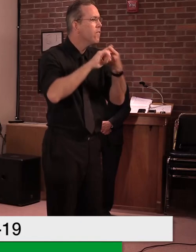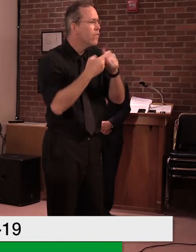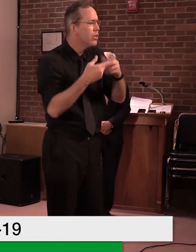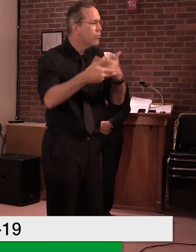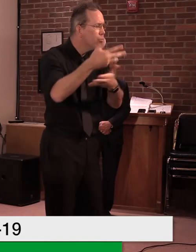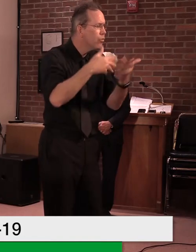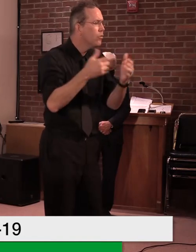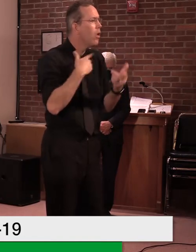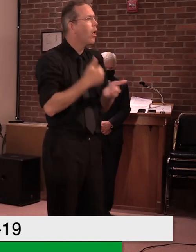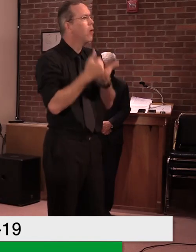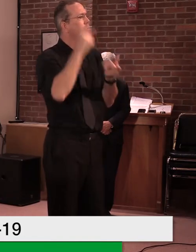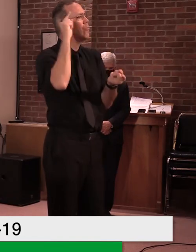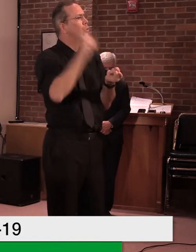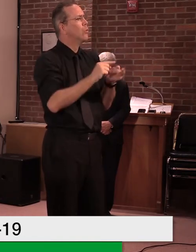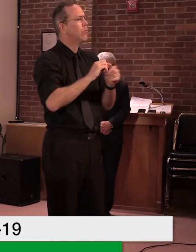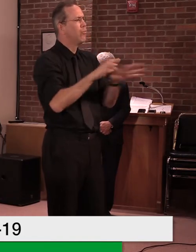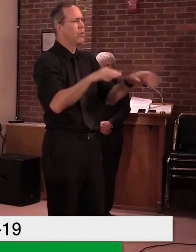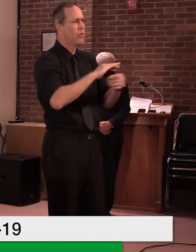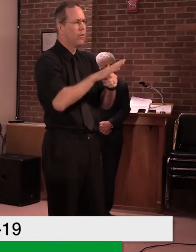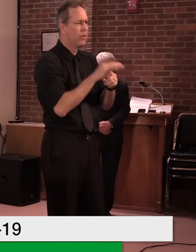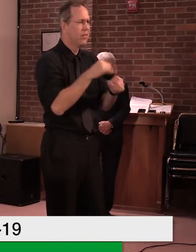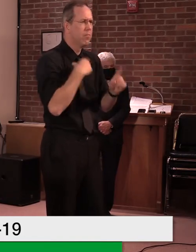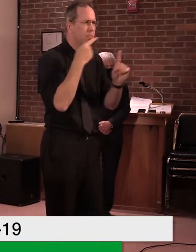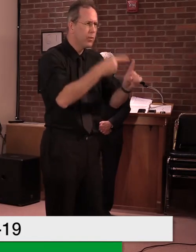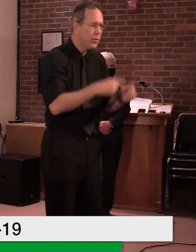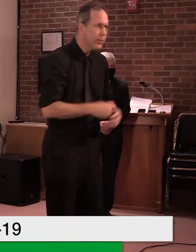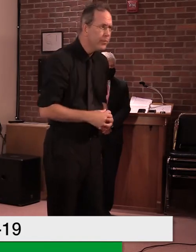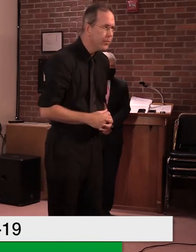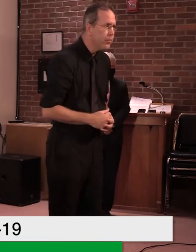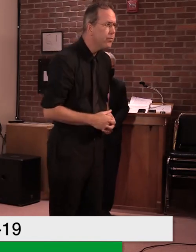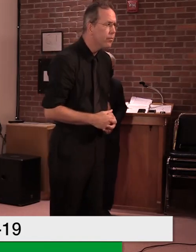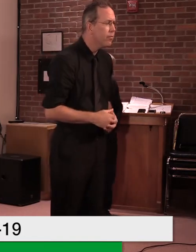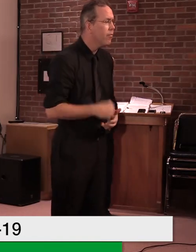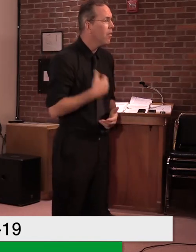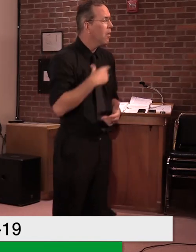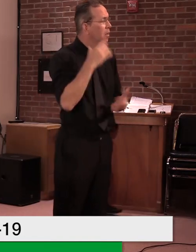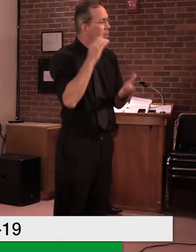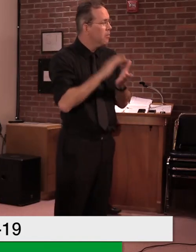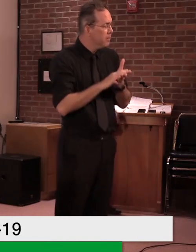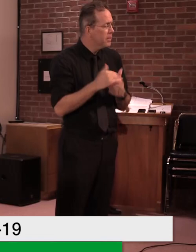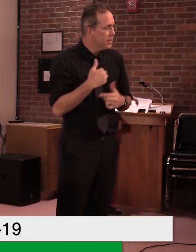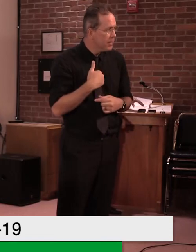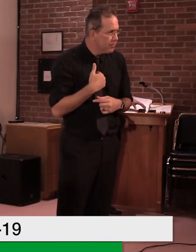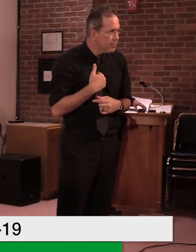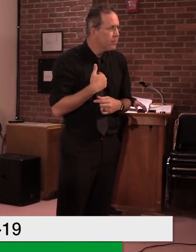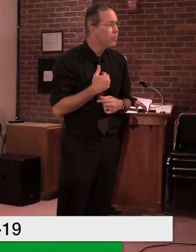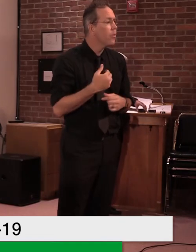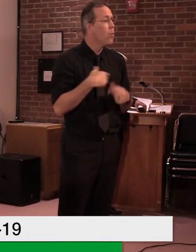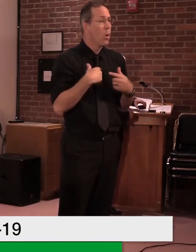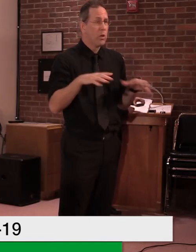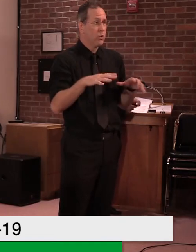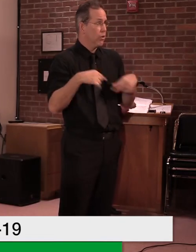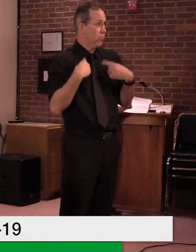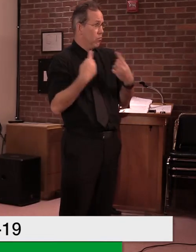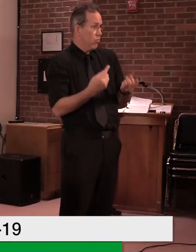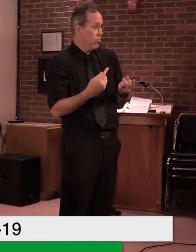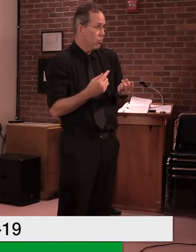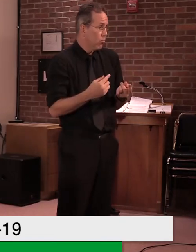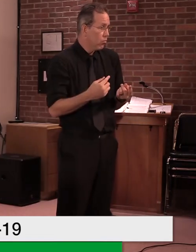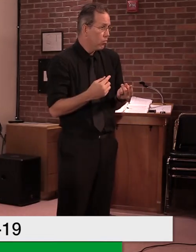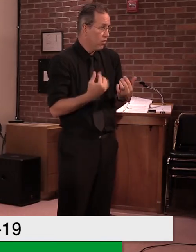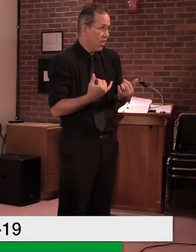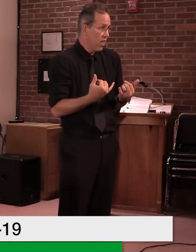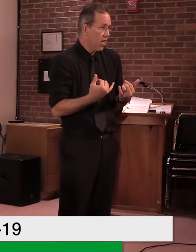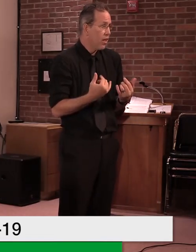the transmission of the virus. So I believe that this action that we're taking to be